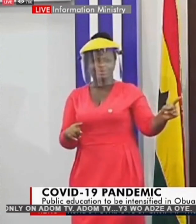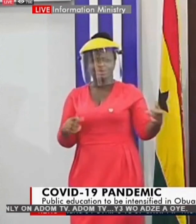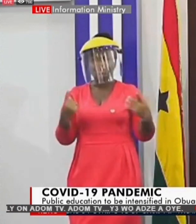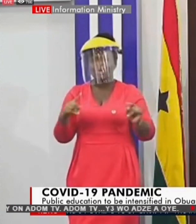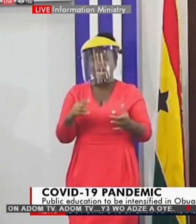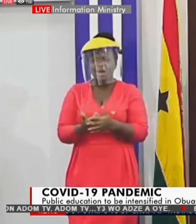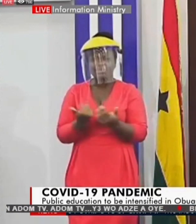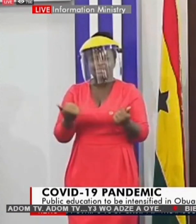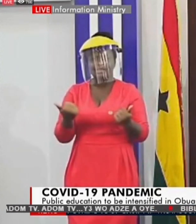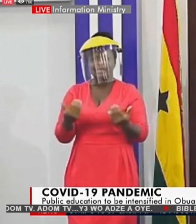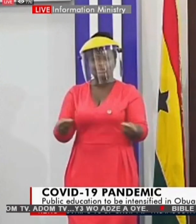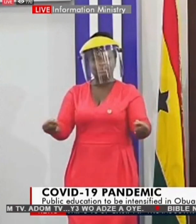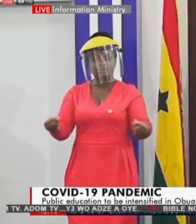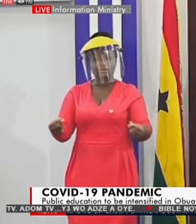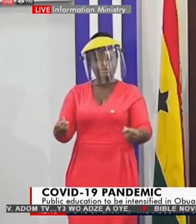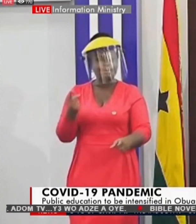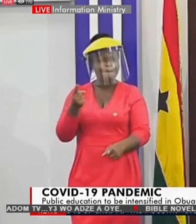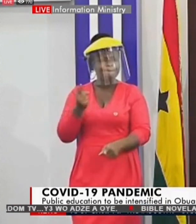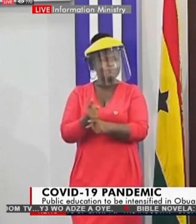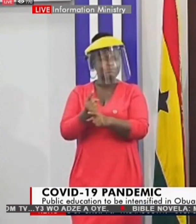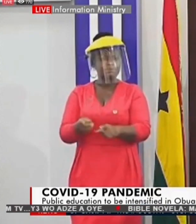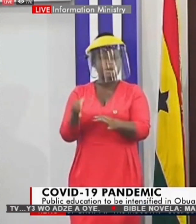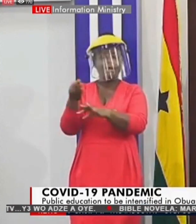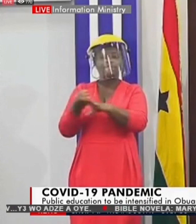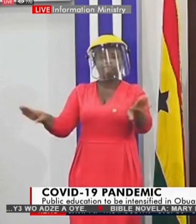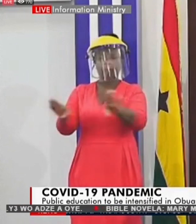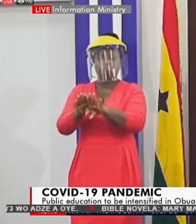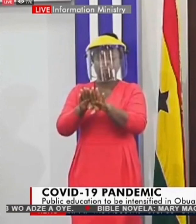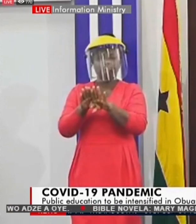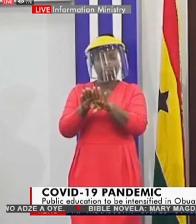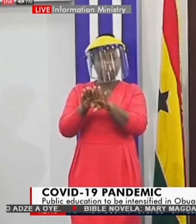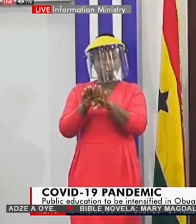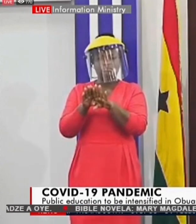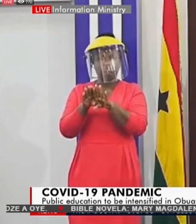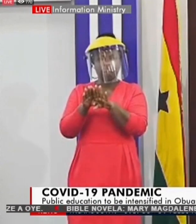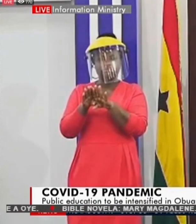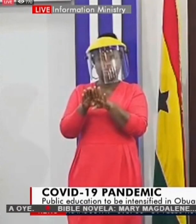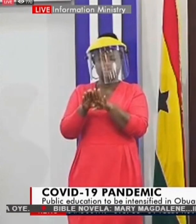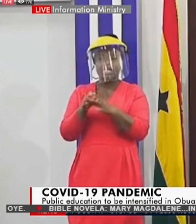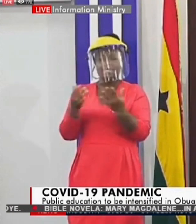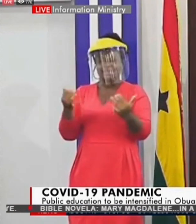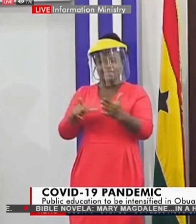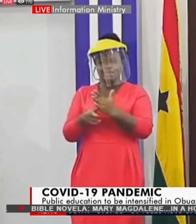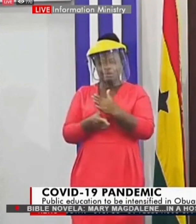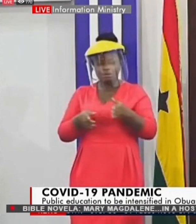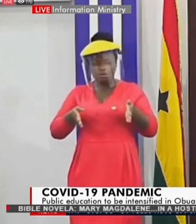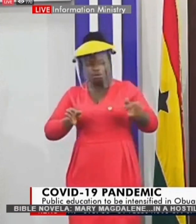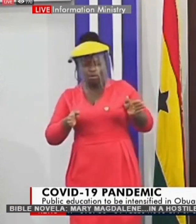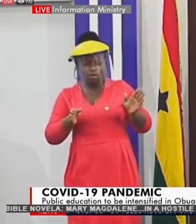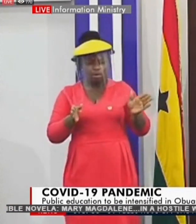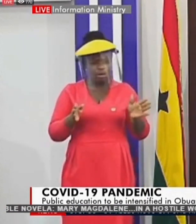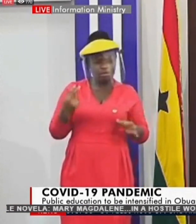And the idea was immediately the factory was closed down. And then it was assessed to look at